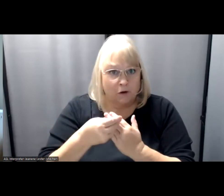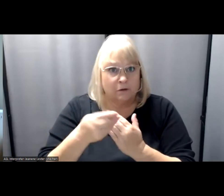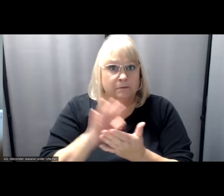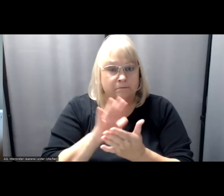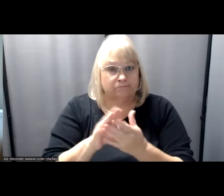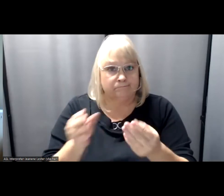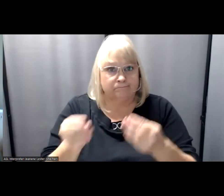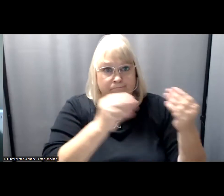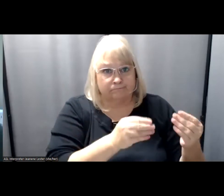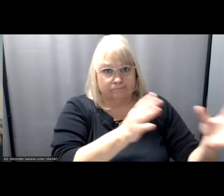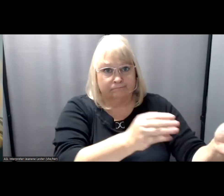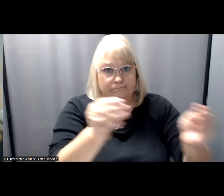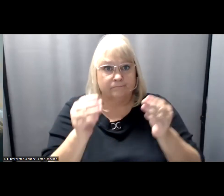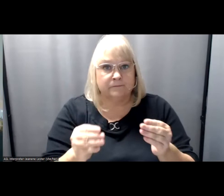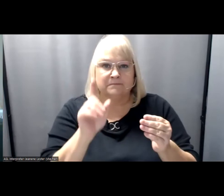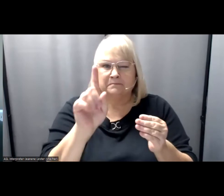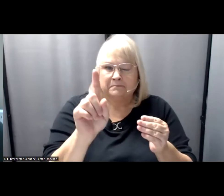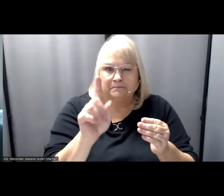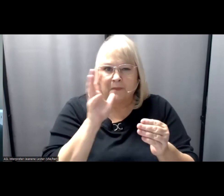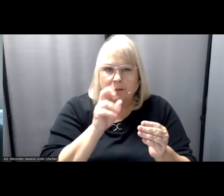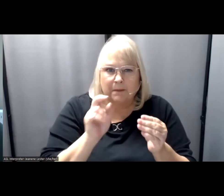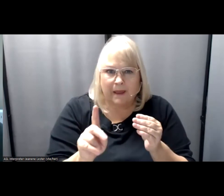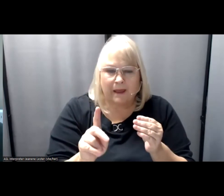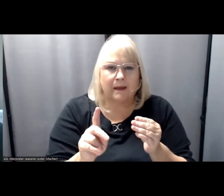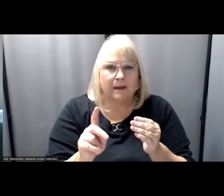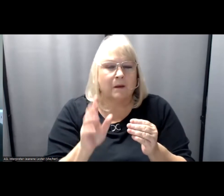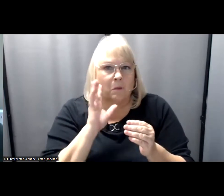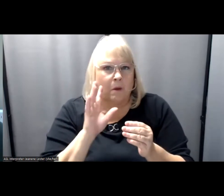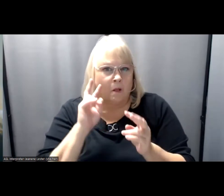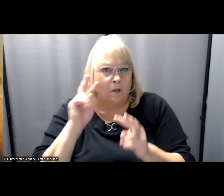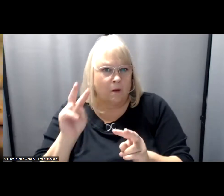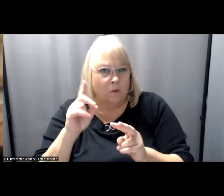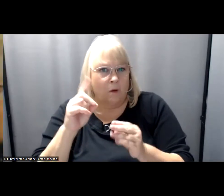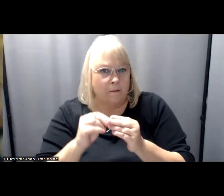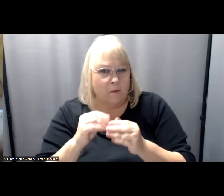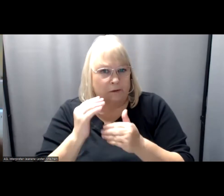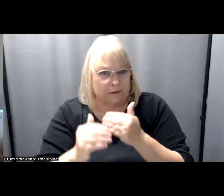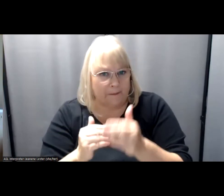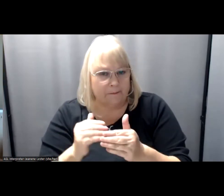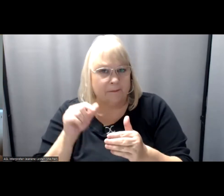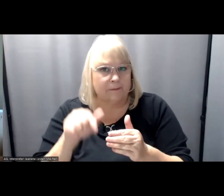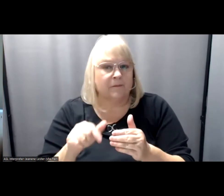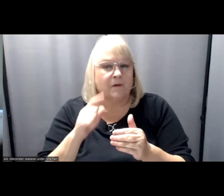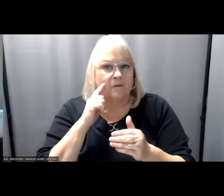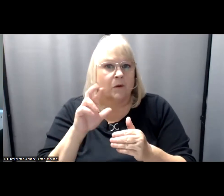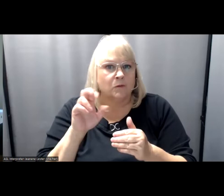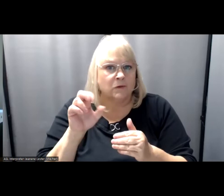one more step in this process of resetting the context. Yeah, be right back.